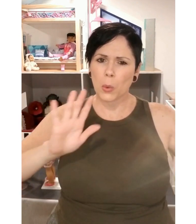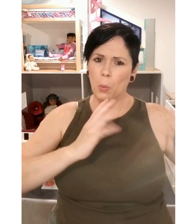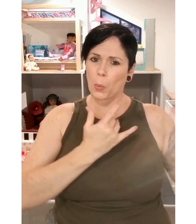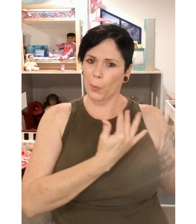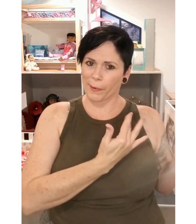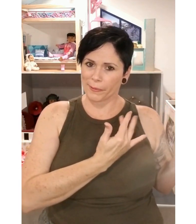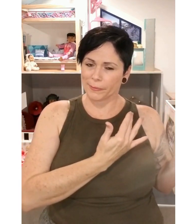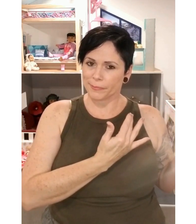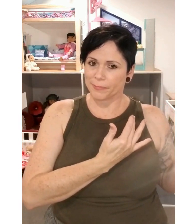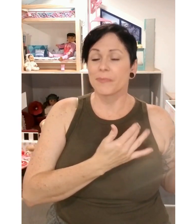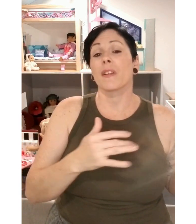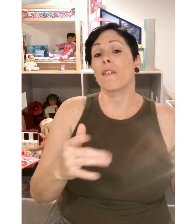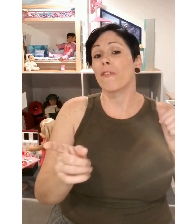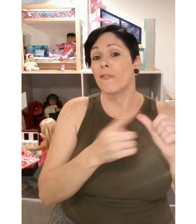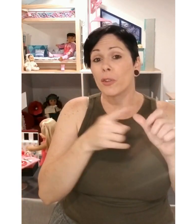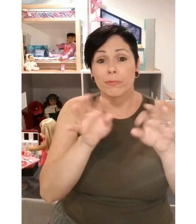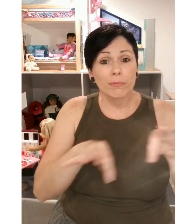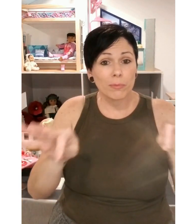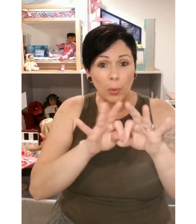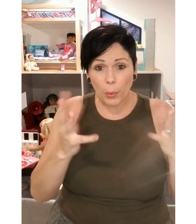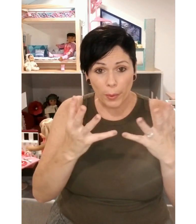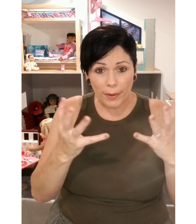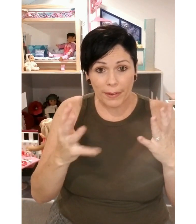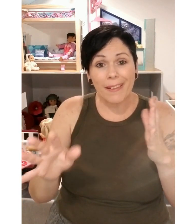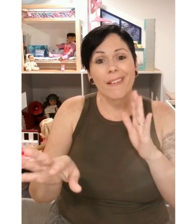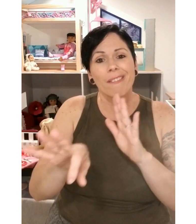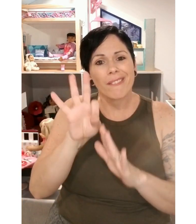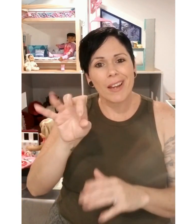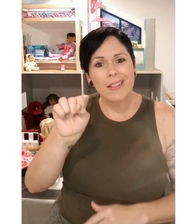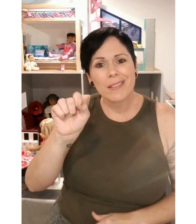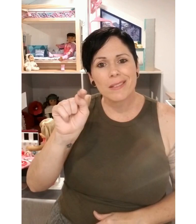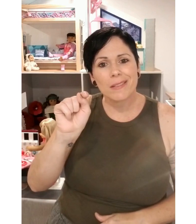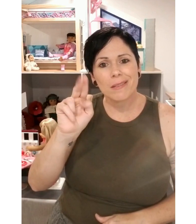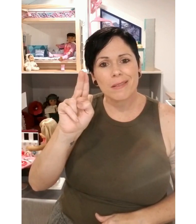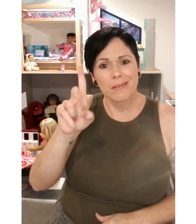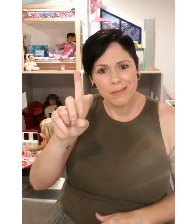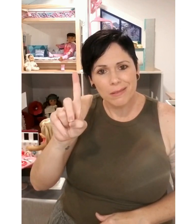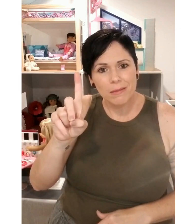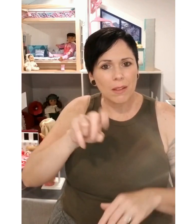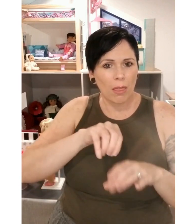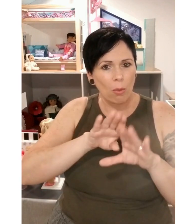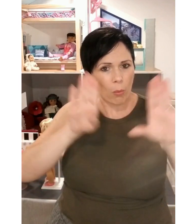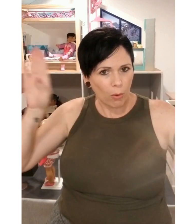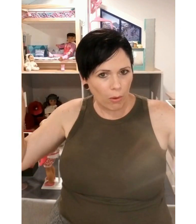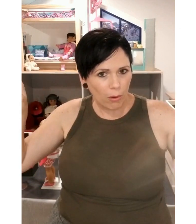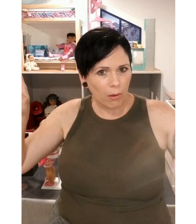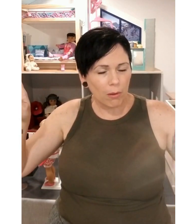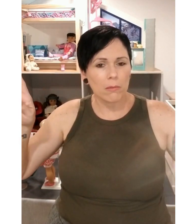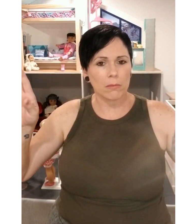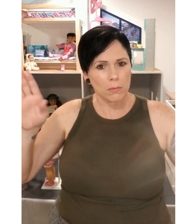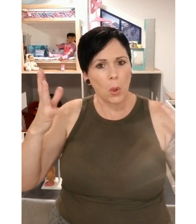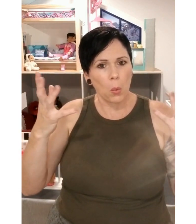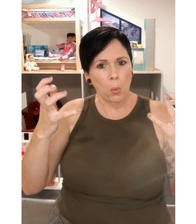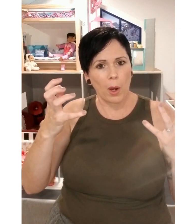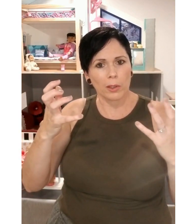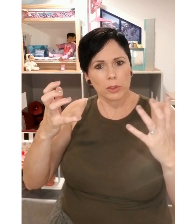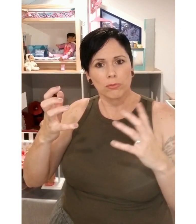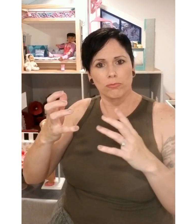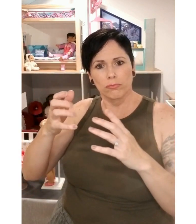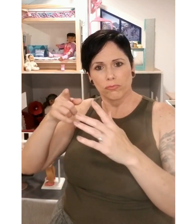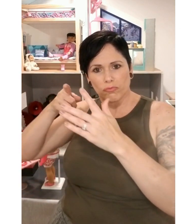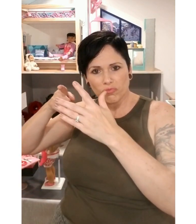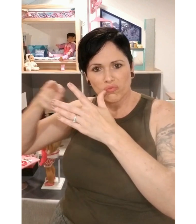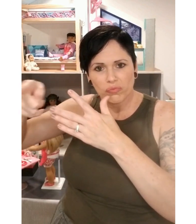the studs first because I wanted to put it in the studs to make it as stable as possible. And then once I marked